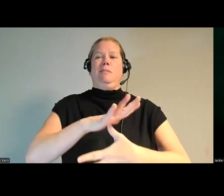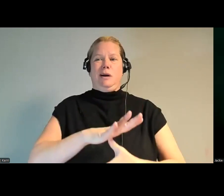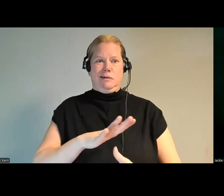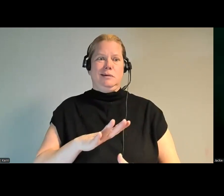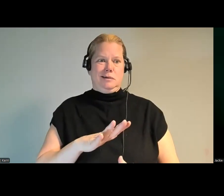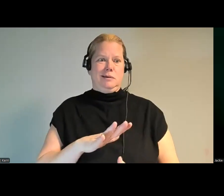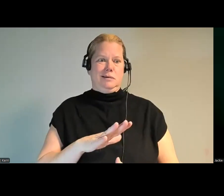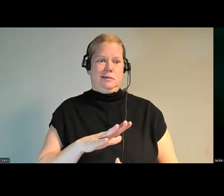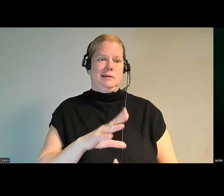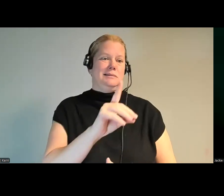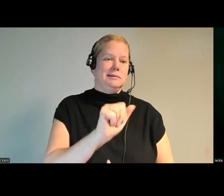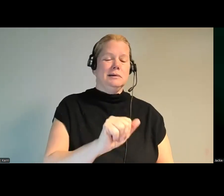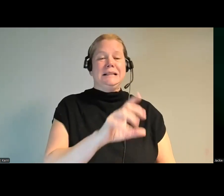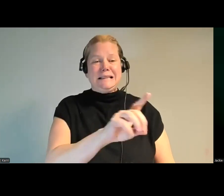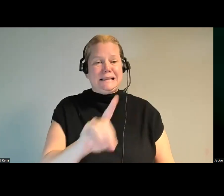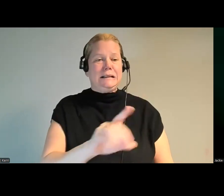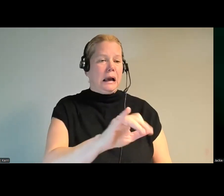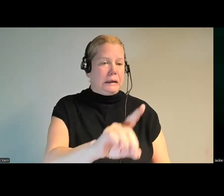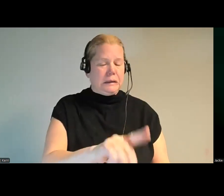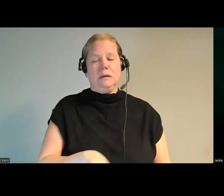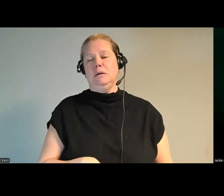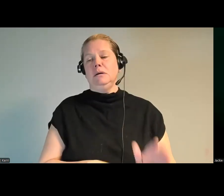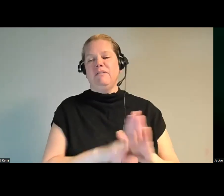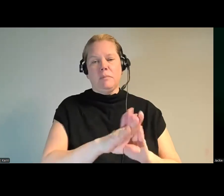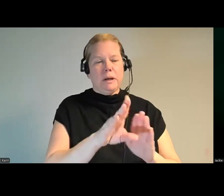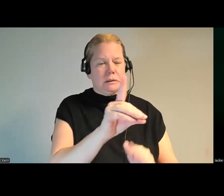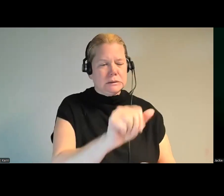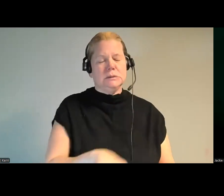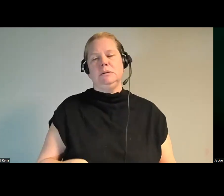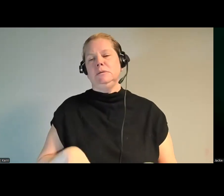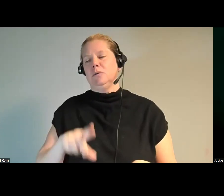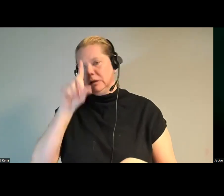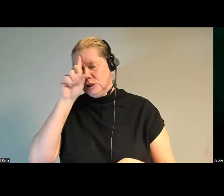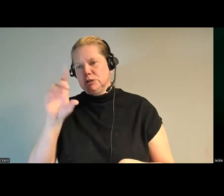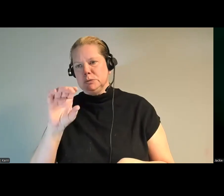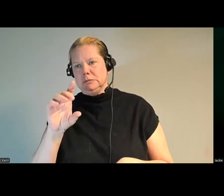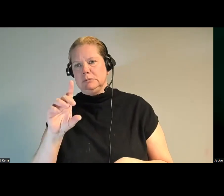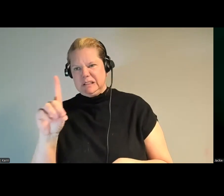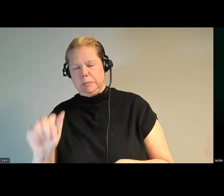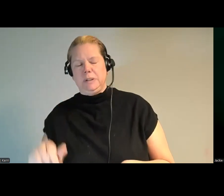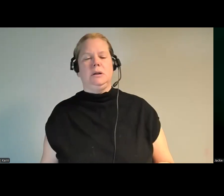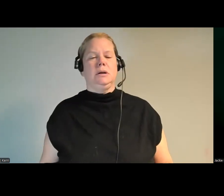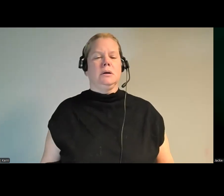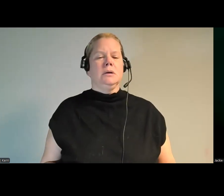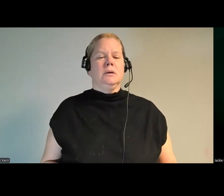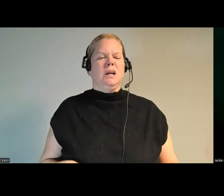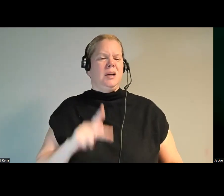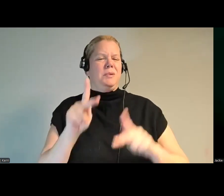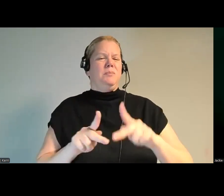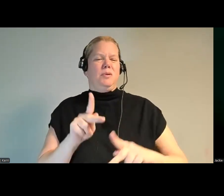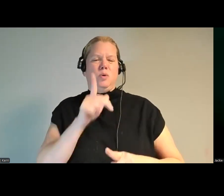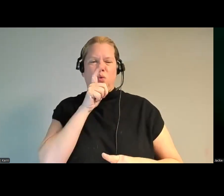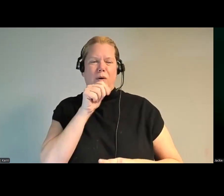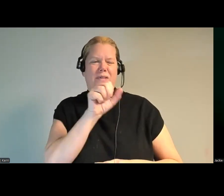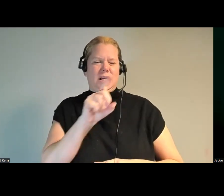with intellectual and developmental disabilities, which the acronym is IDD, and people on the spectrum for autism.